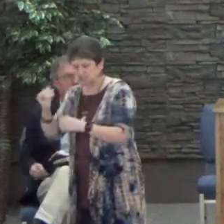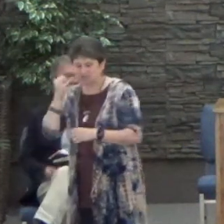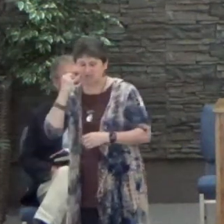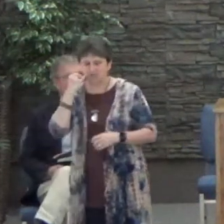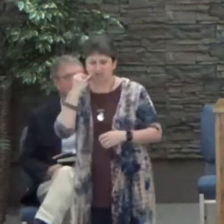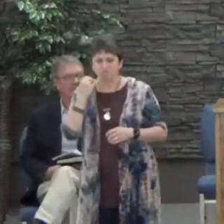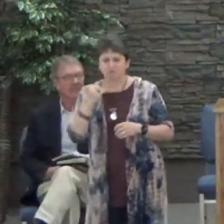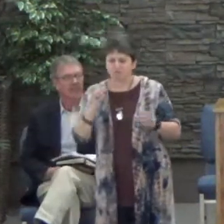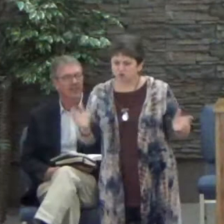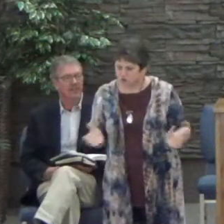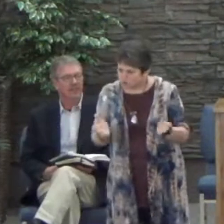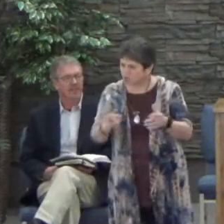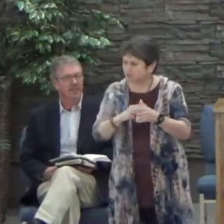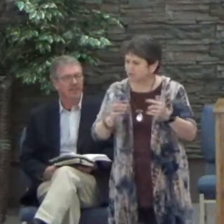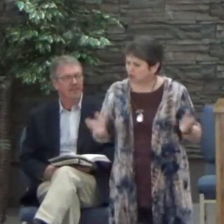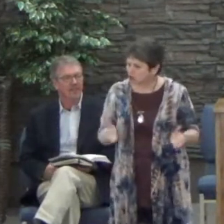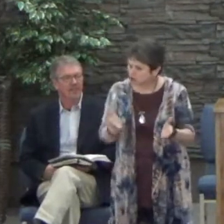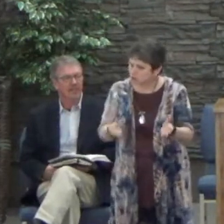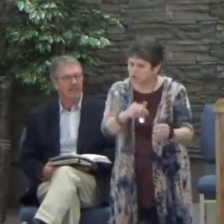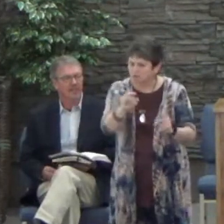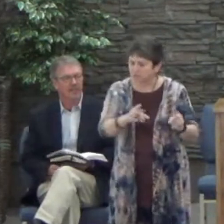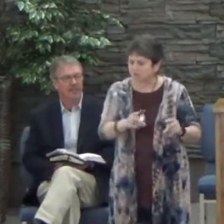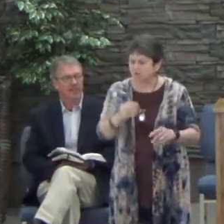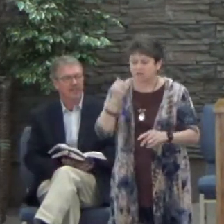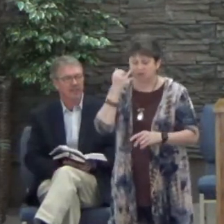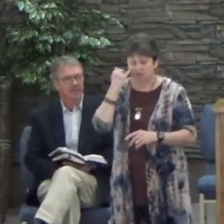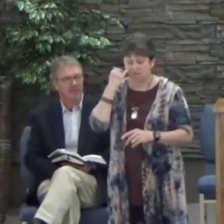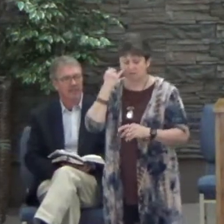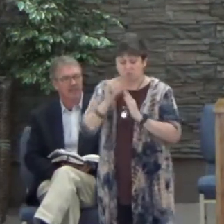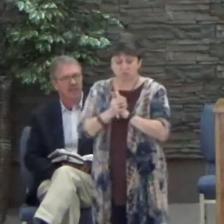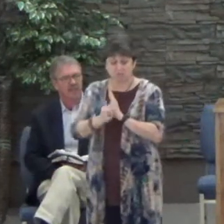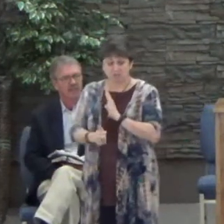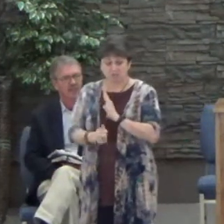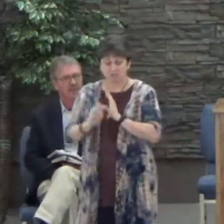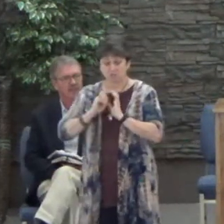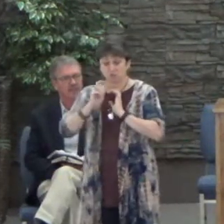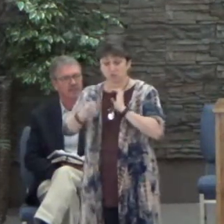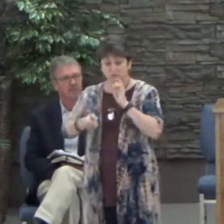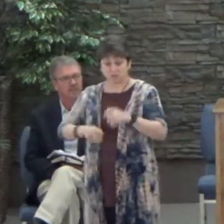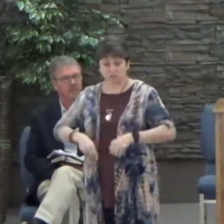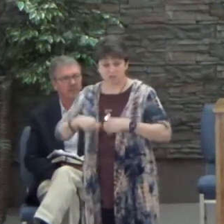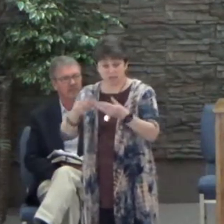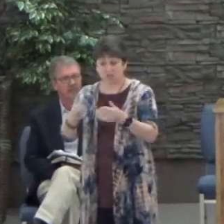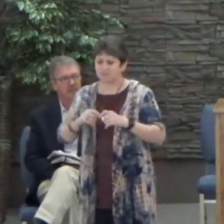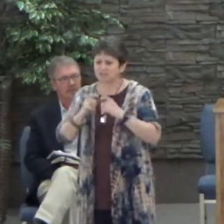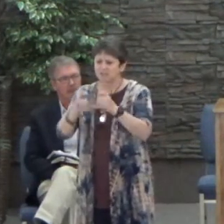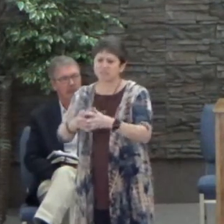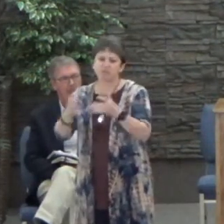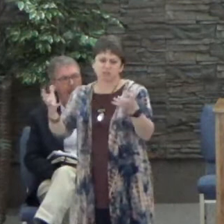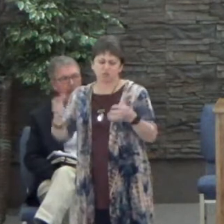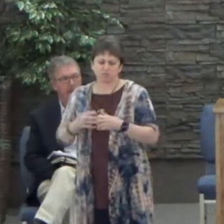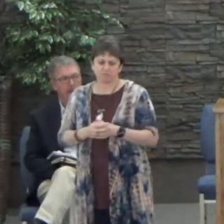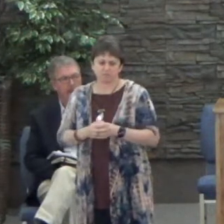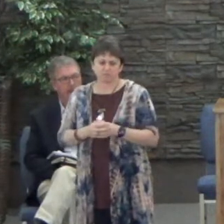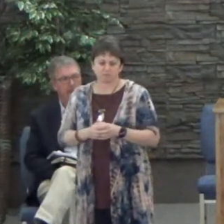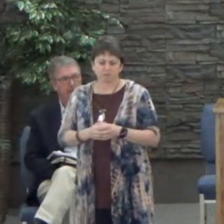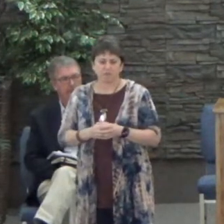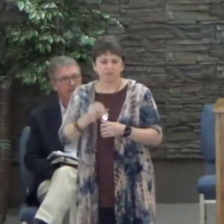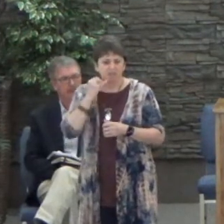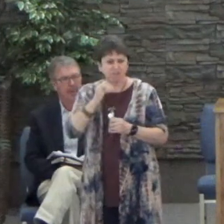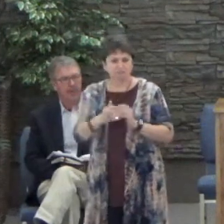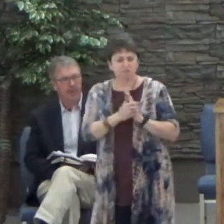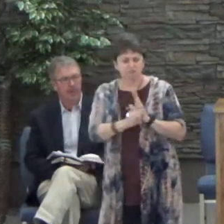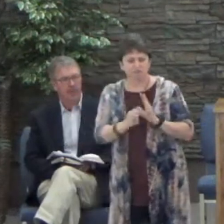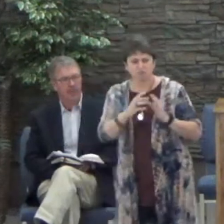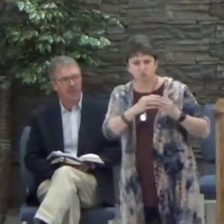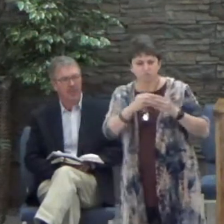is to encourage, give encouragement. If it is to give, then give generously. If it is to